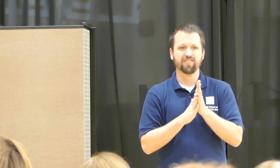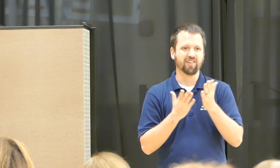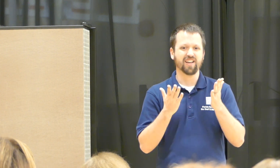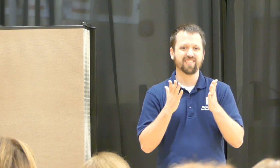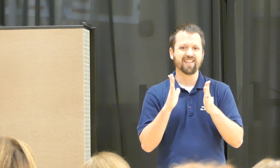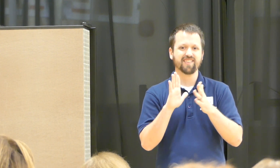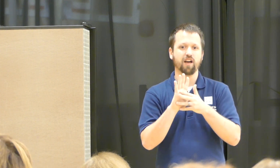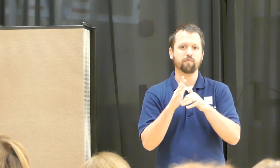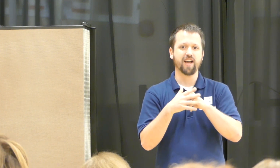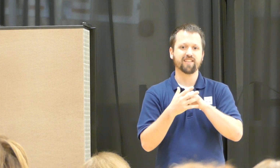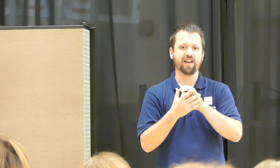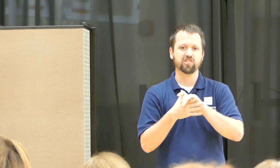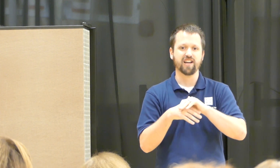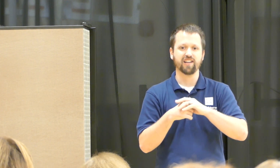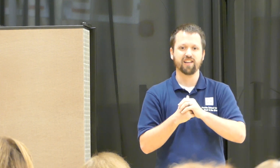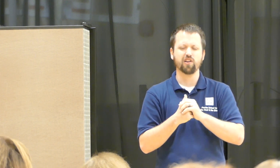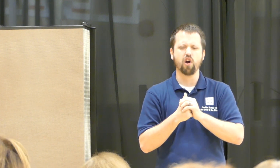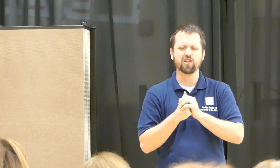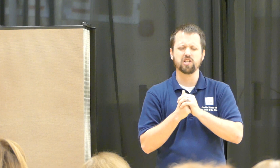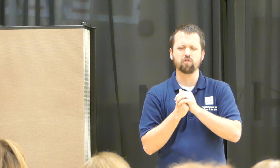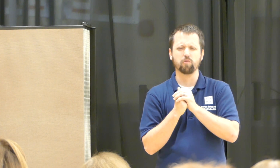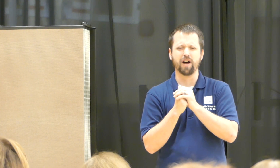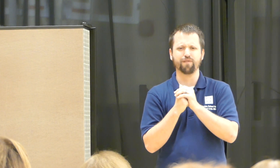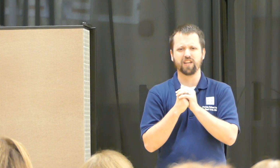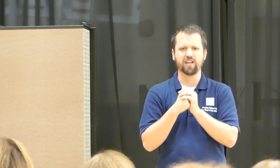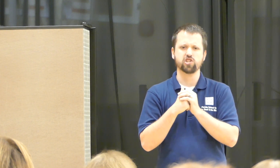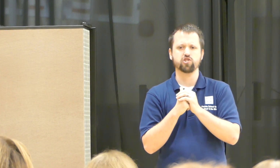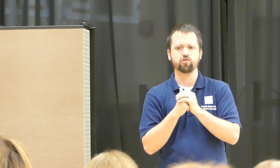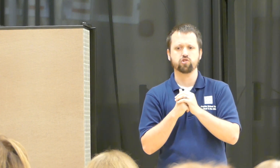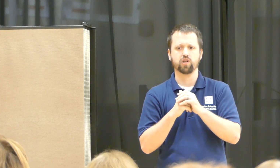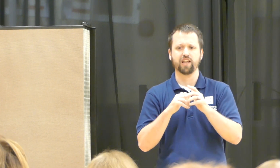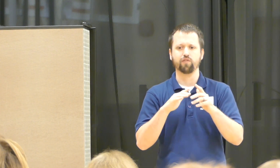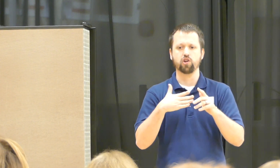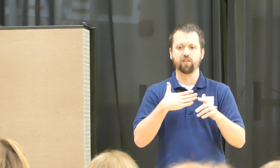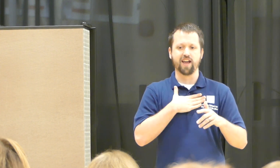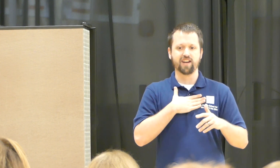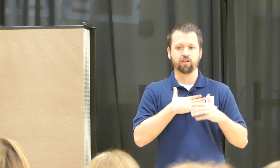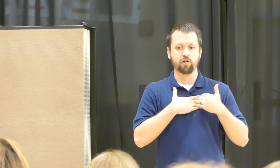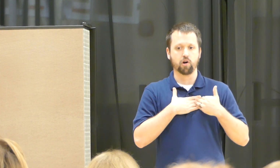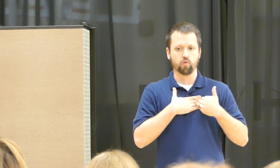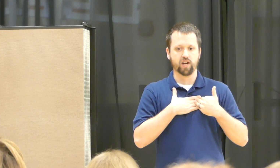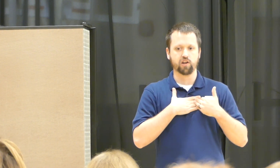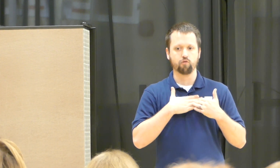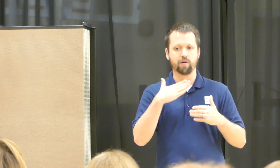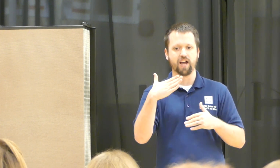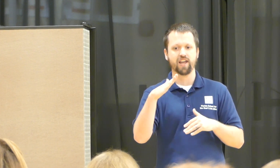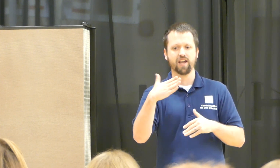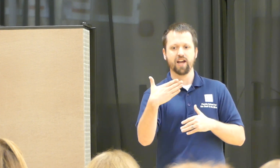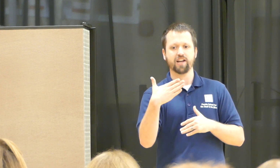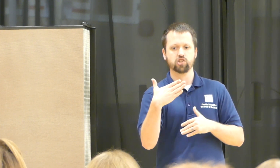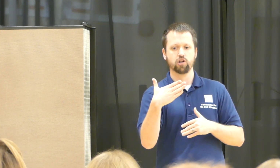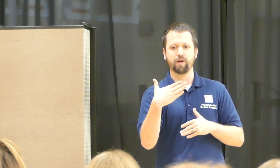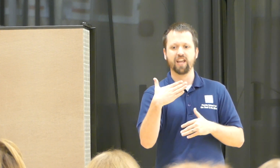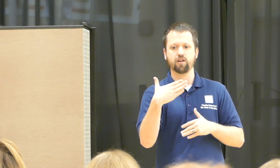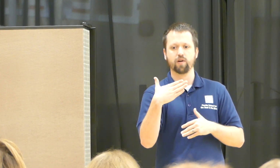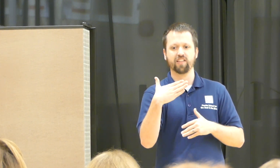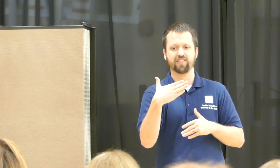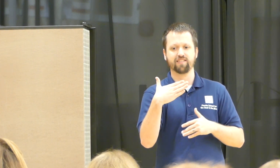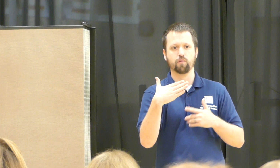So that's tactile signing. And there are some little modifications you can do to it. Like if you notice, I don't jump all the way here with mine. I just turn my hand around like this and it's